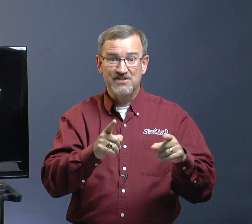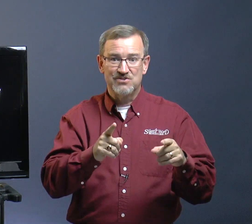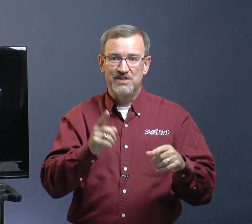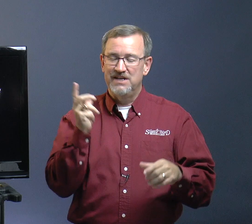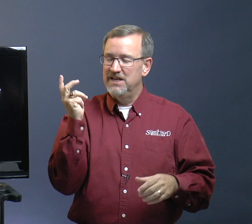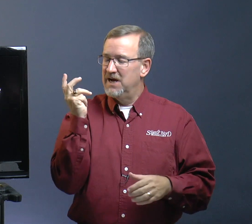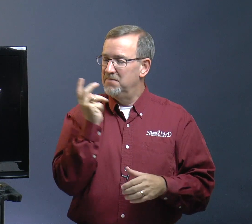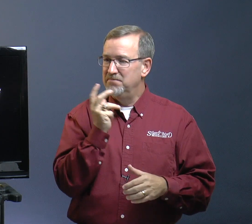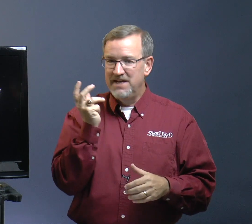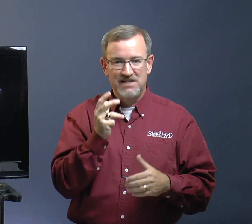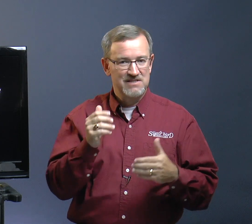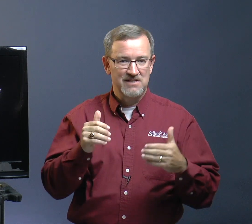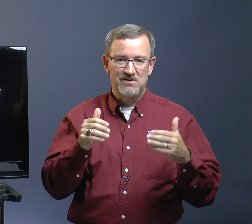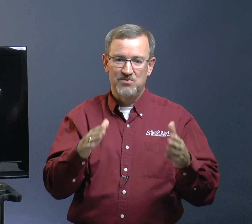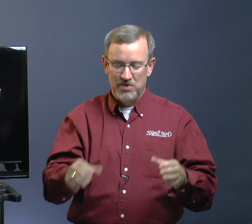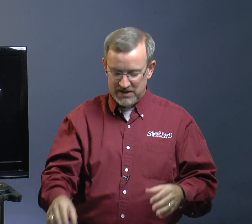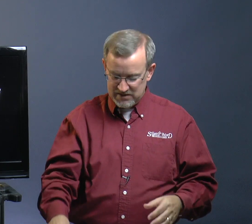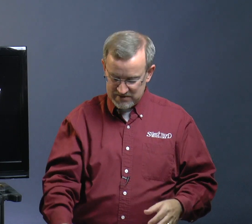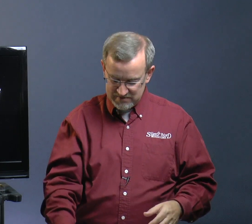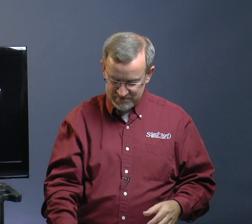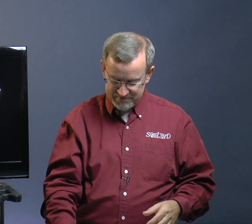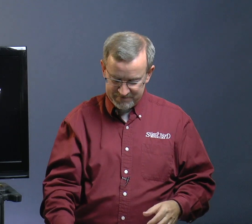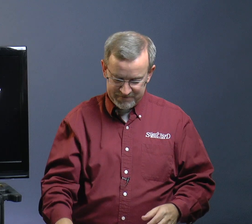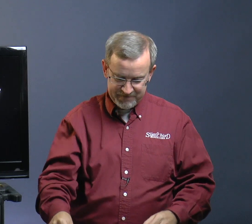answered in amazing ways.